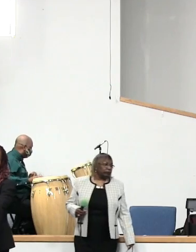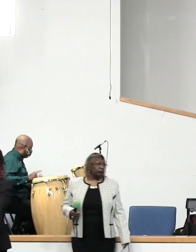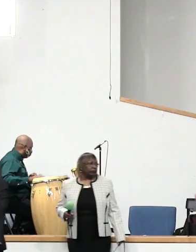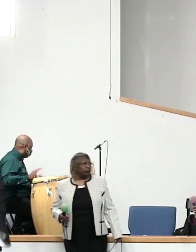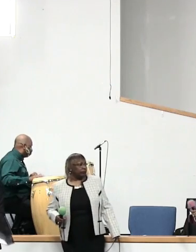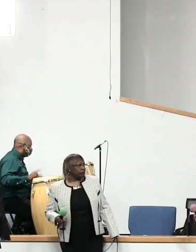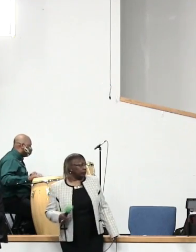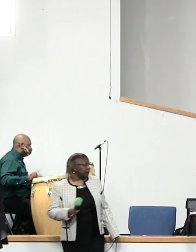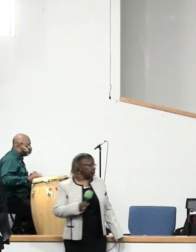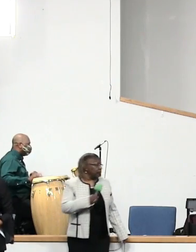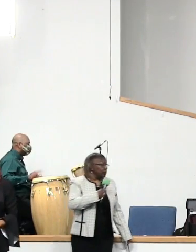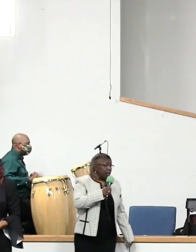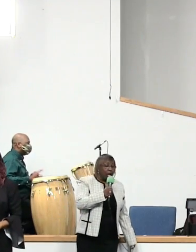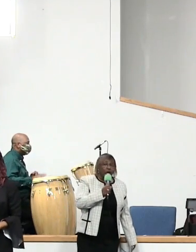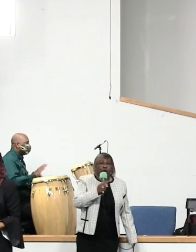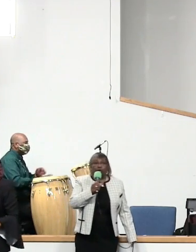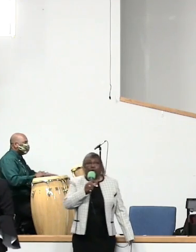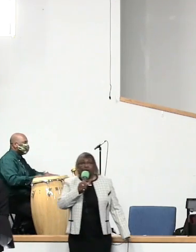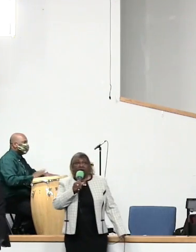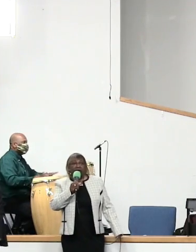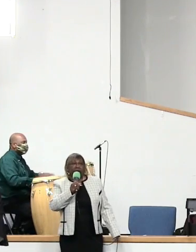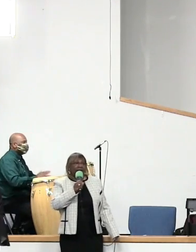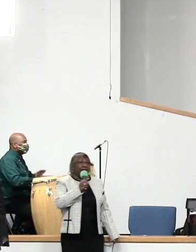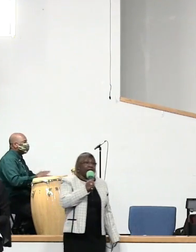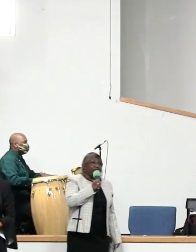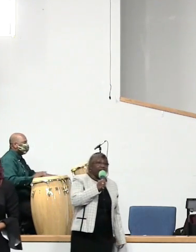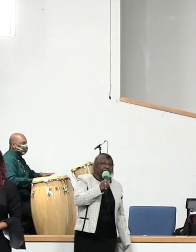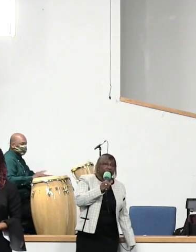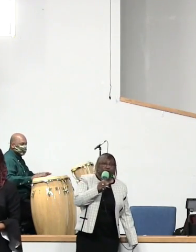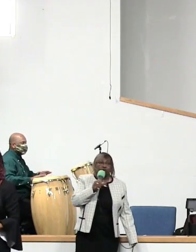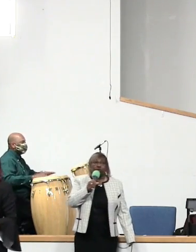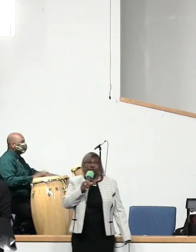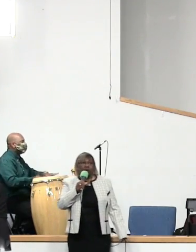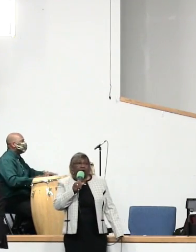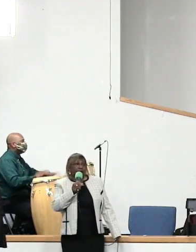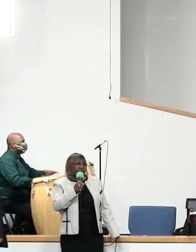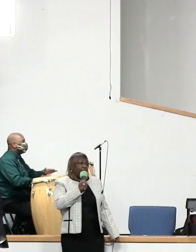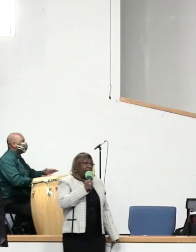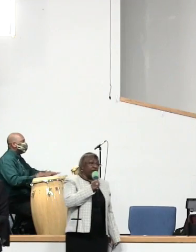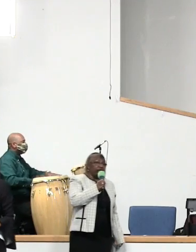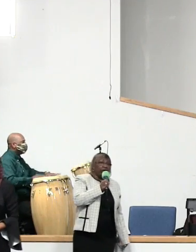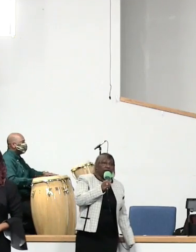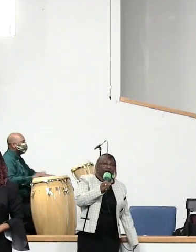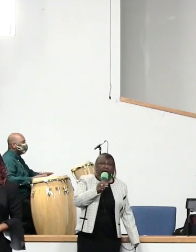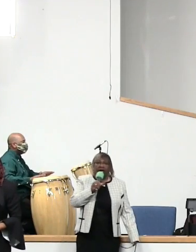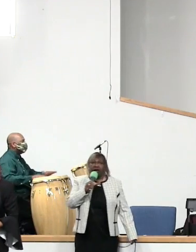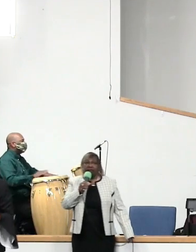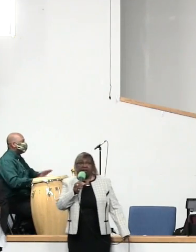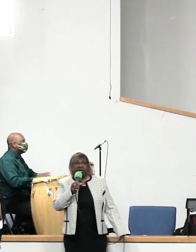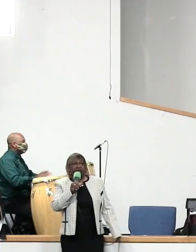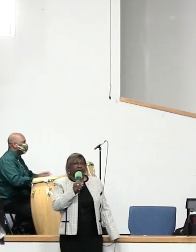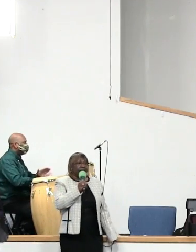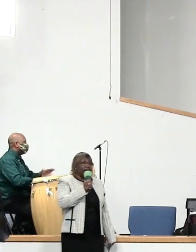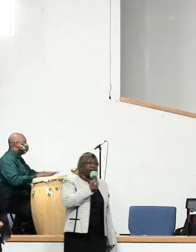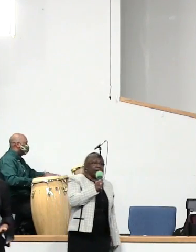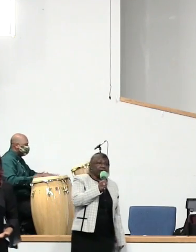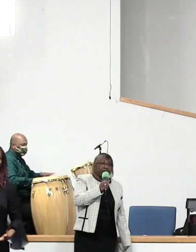amazing. Who am I? Who am I that you are mindful of